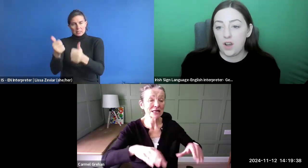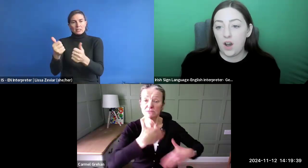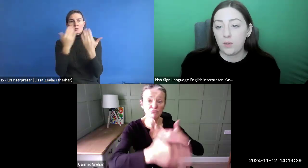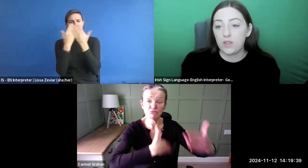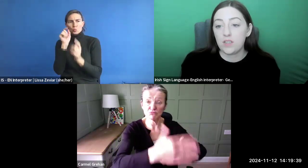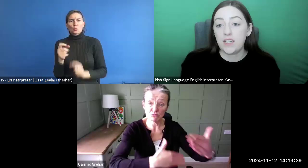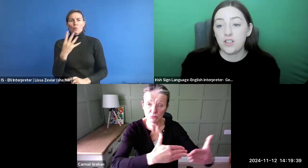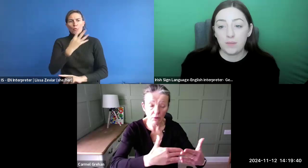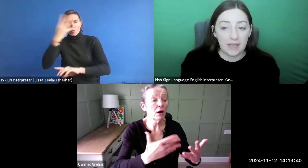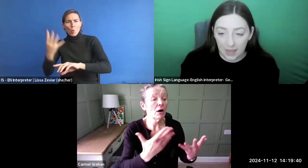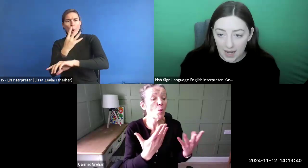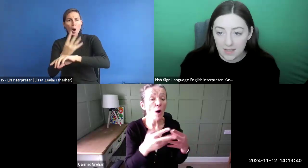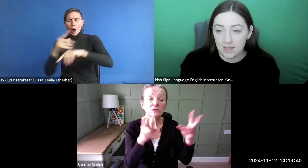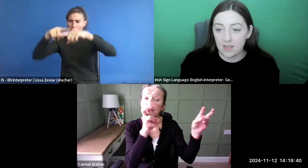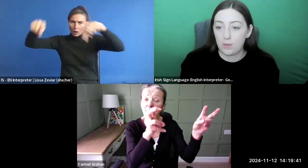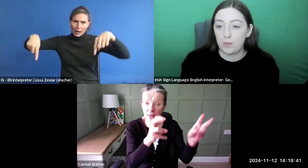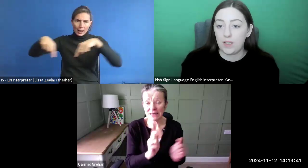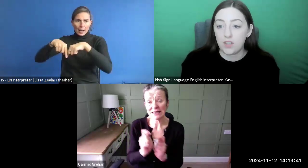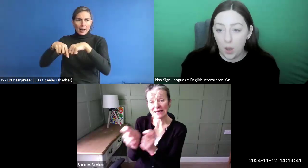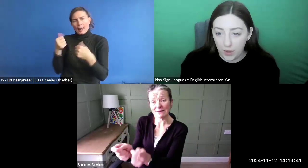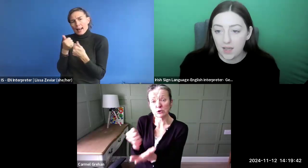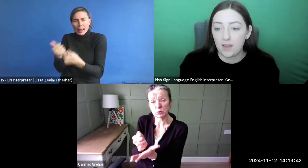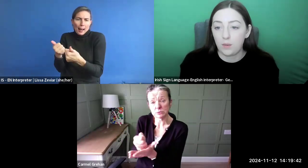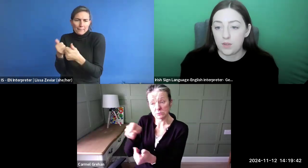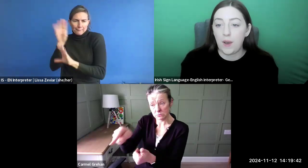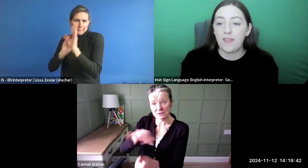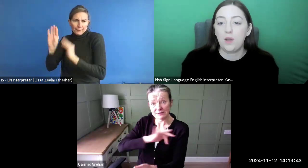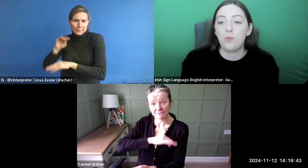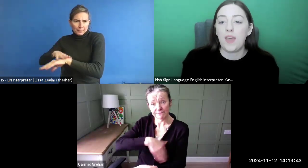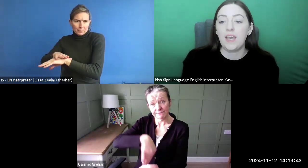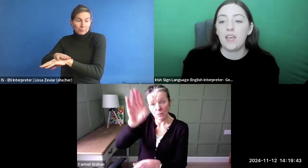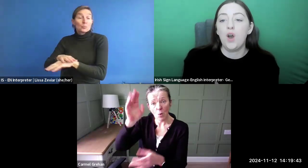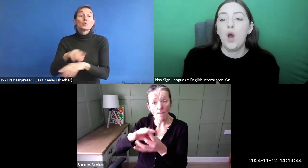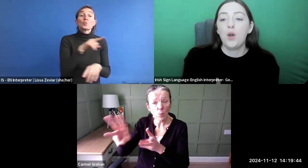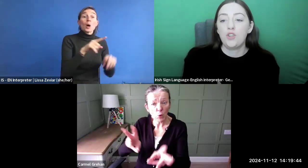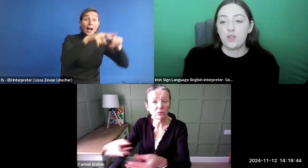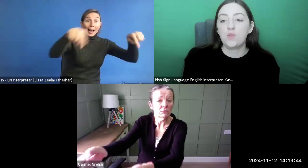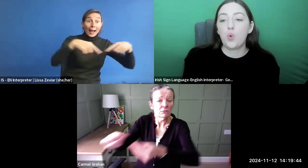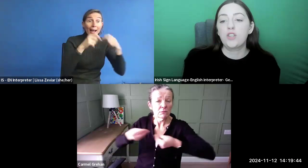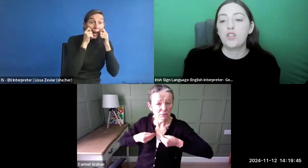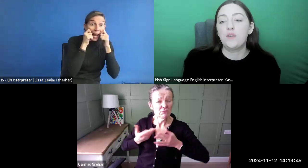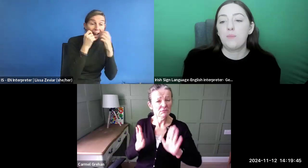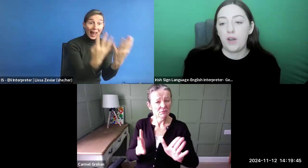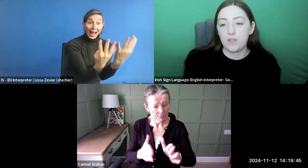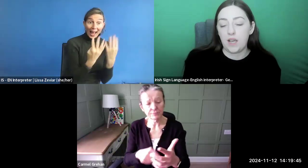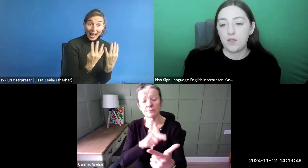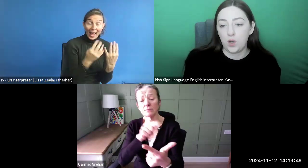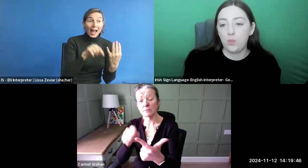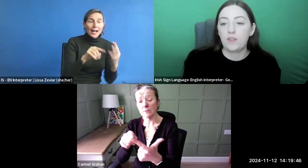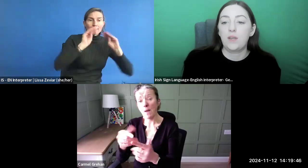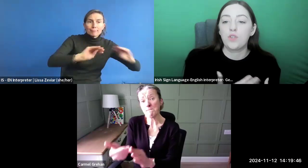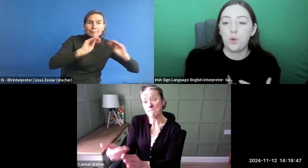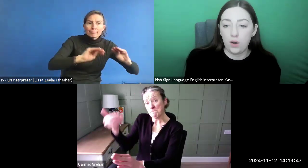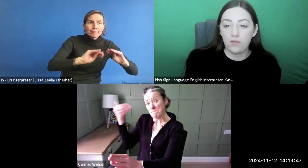that I would teach something in class, whether it be a topic that we would do, and then I would then give students work to do that by themselves,